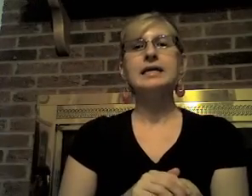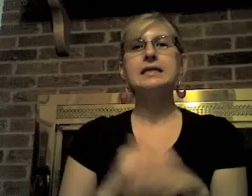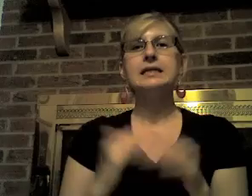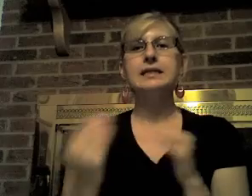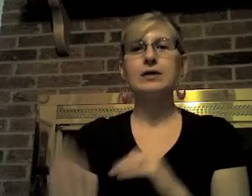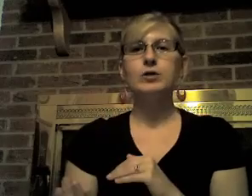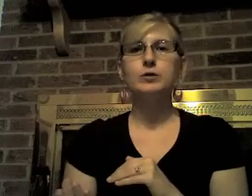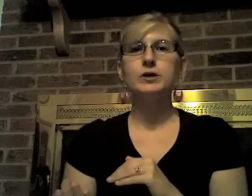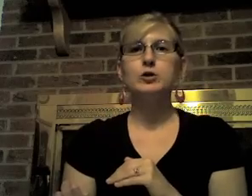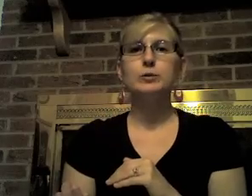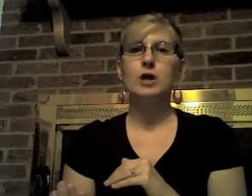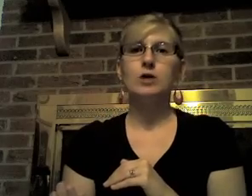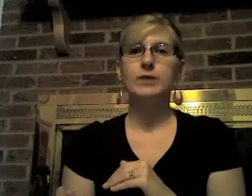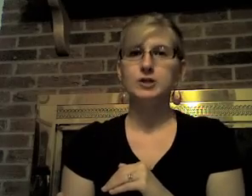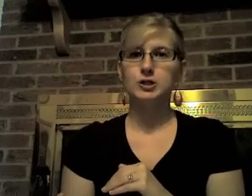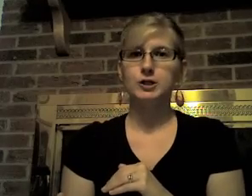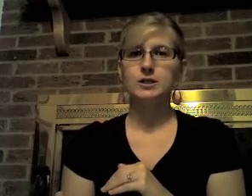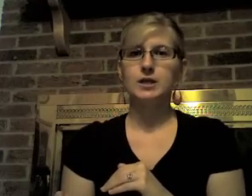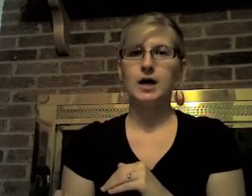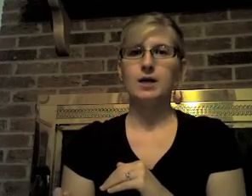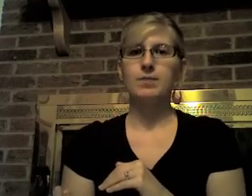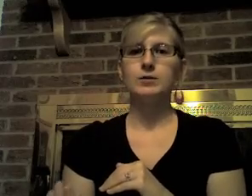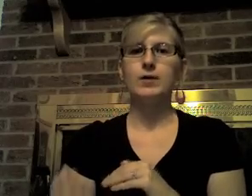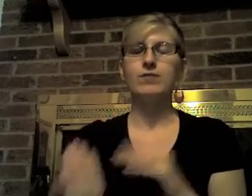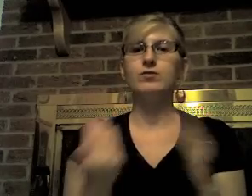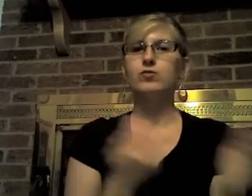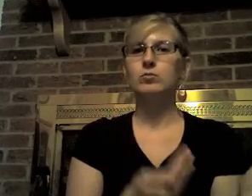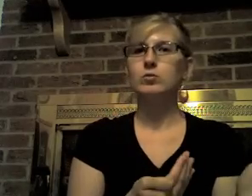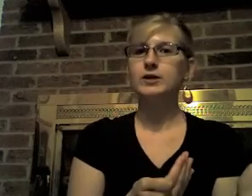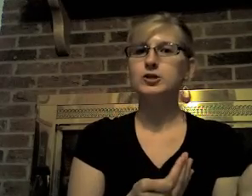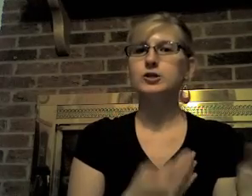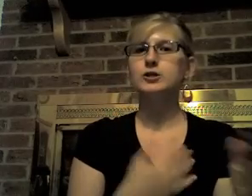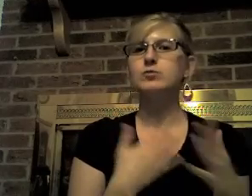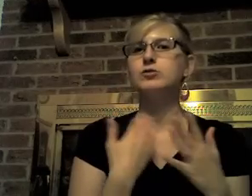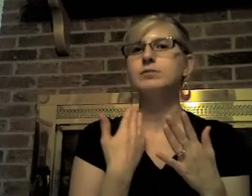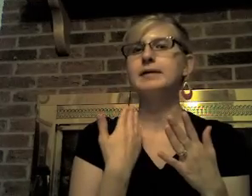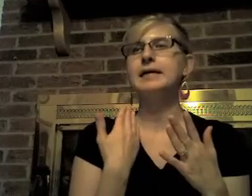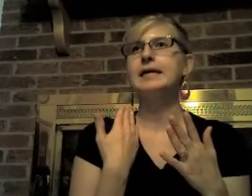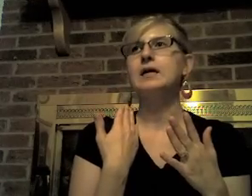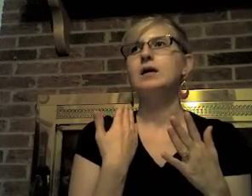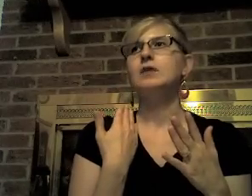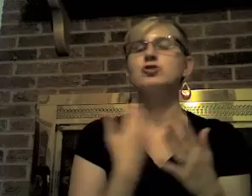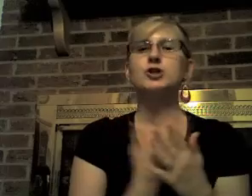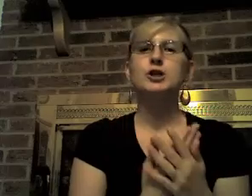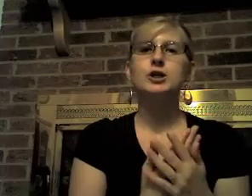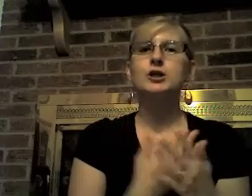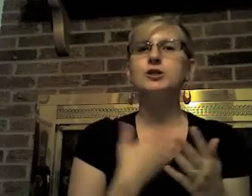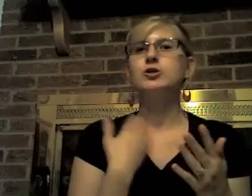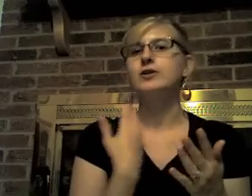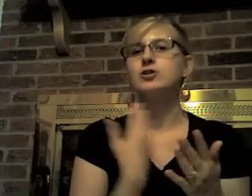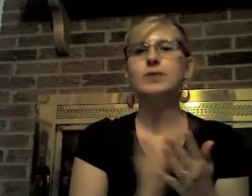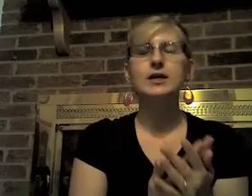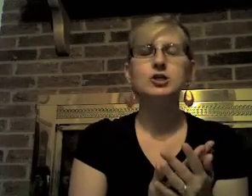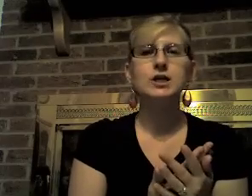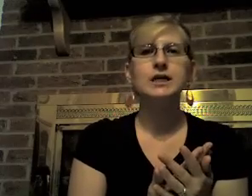In language we use what's called registers. You have your formal registers, which would be church,